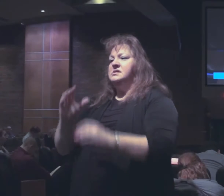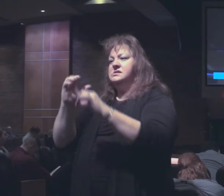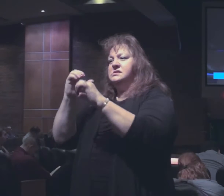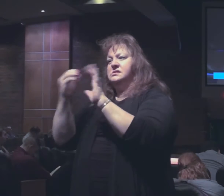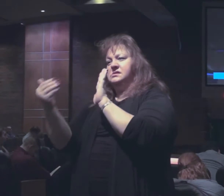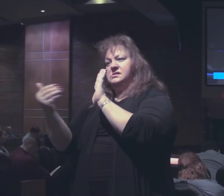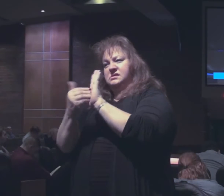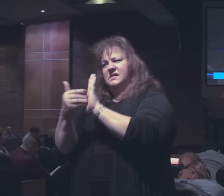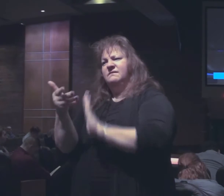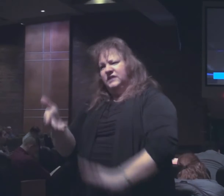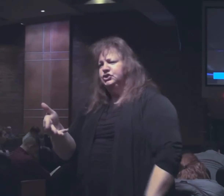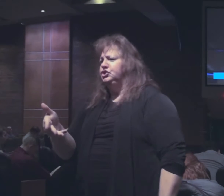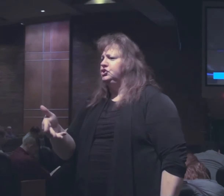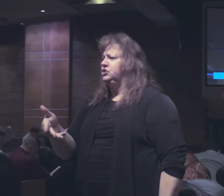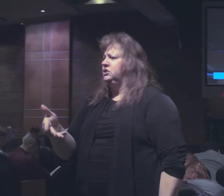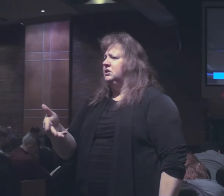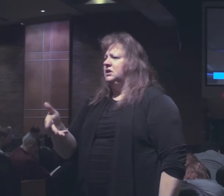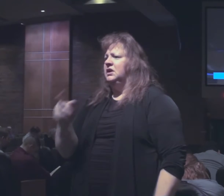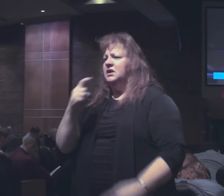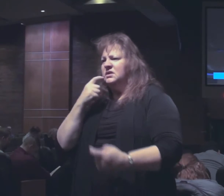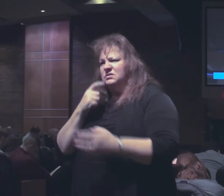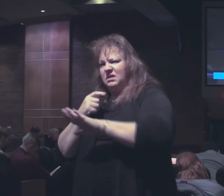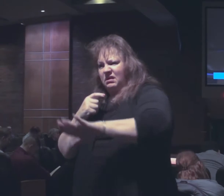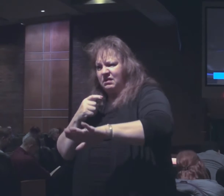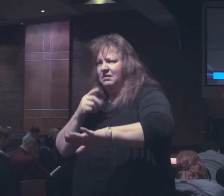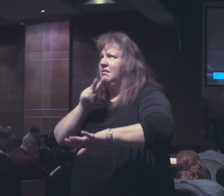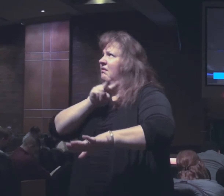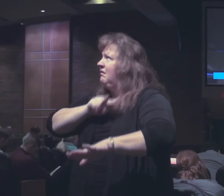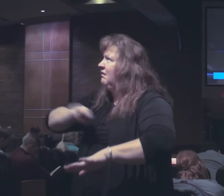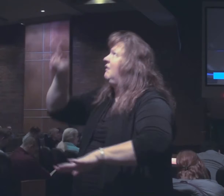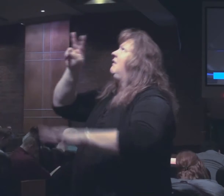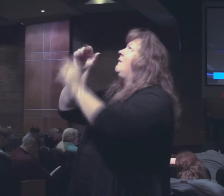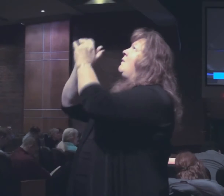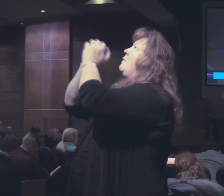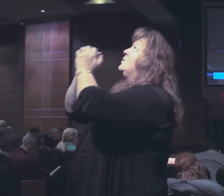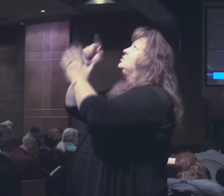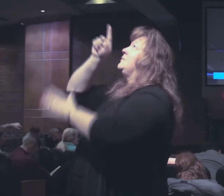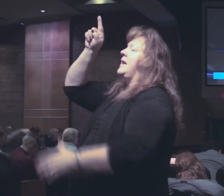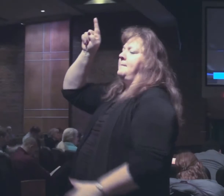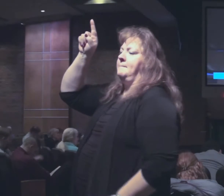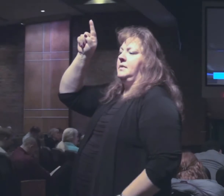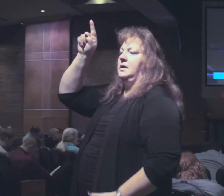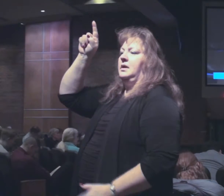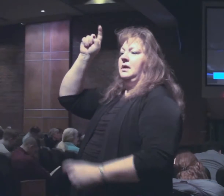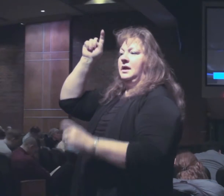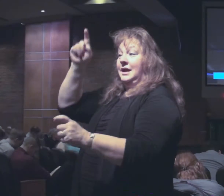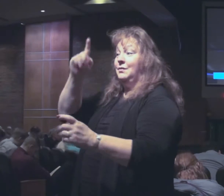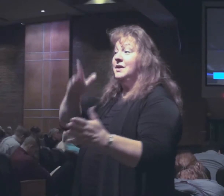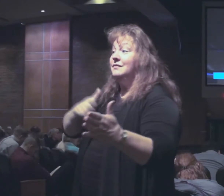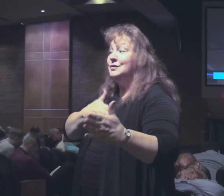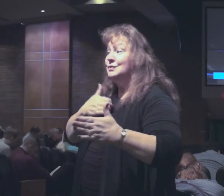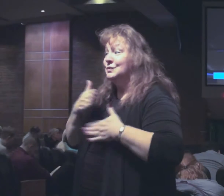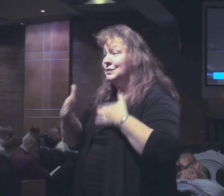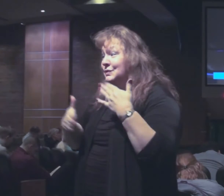me. Turn from your sin and worship the living God, and He'll bring you joy.